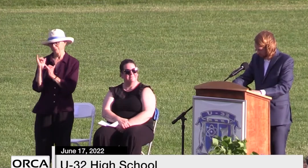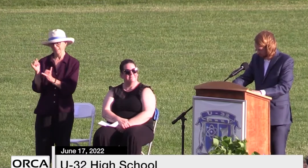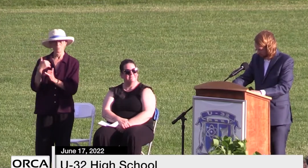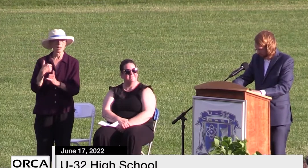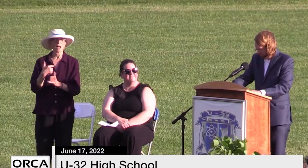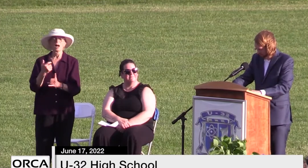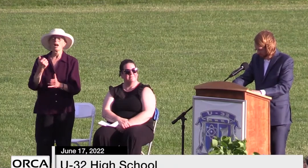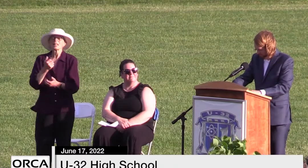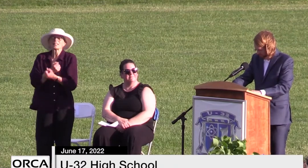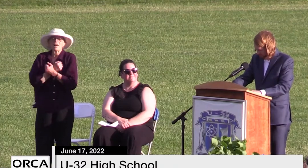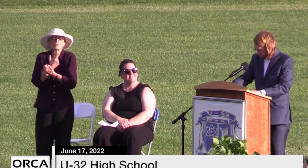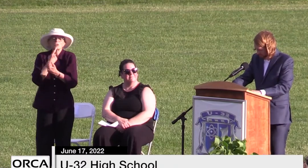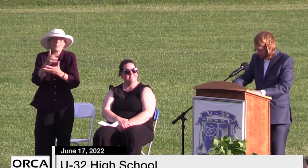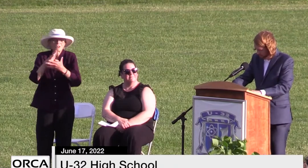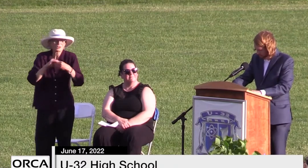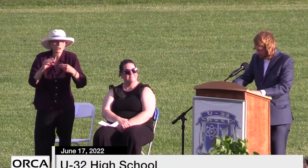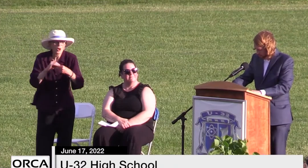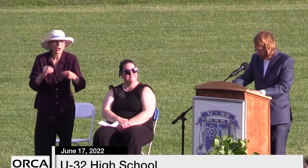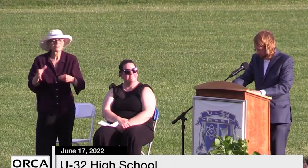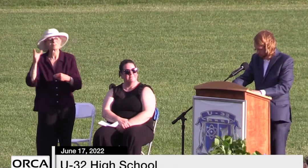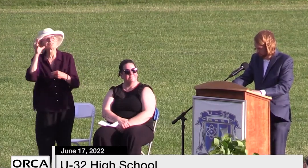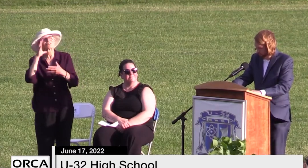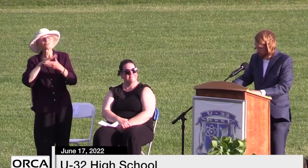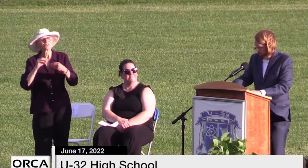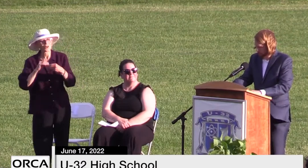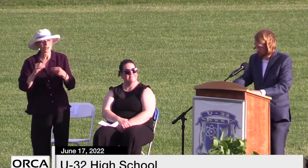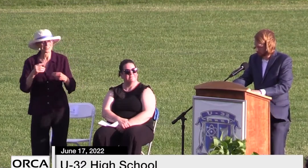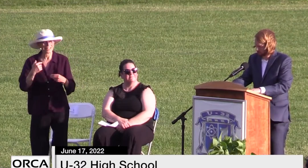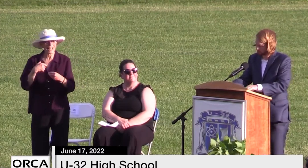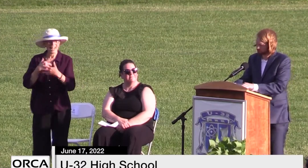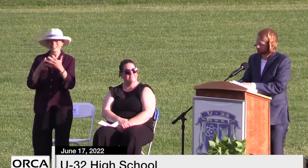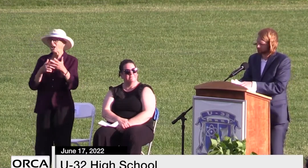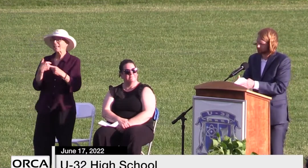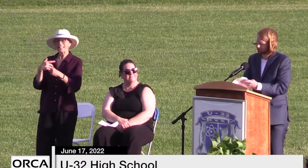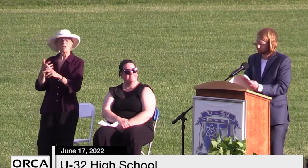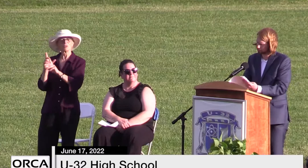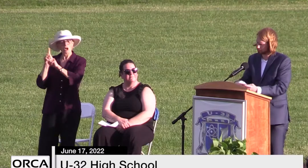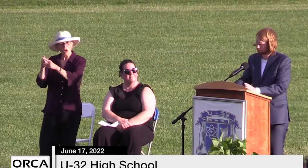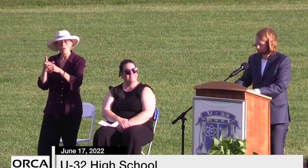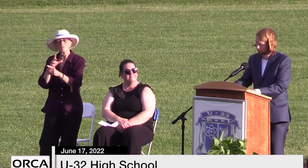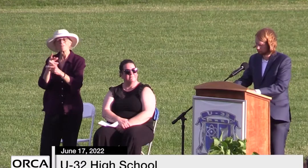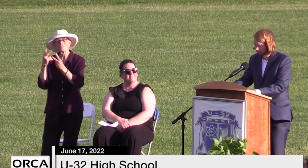telling stories and listening to them. These stories would serve as a break as he worked.